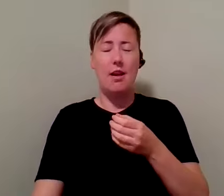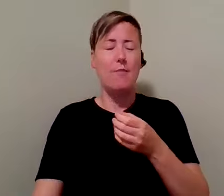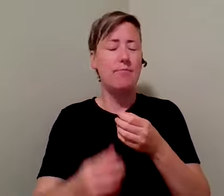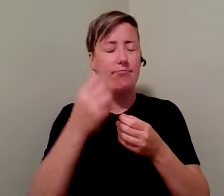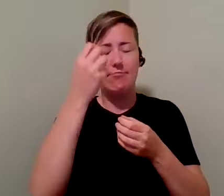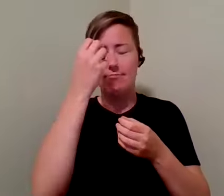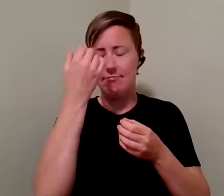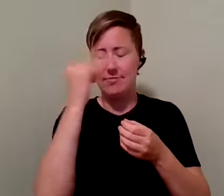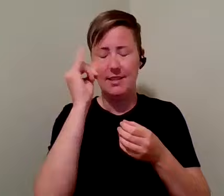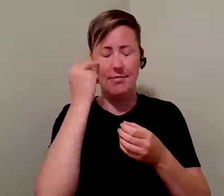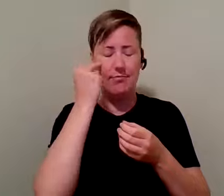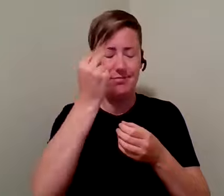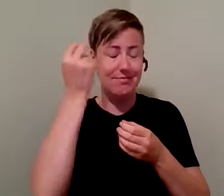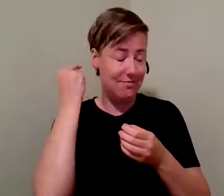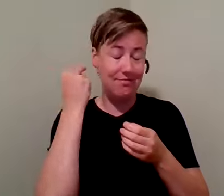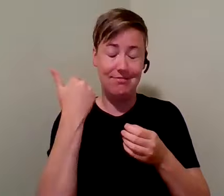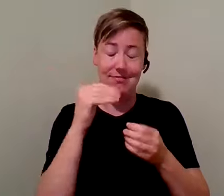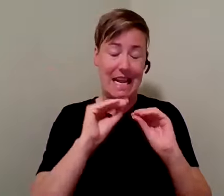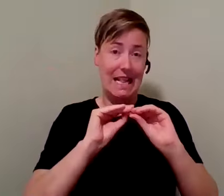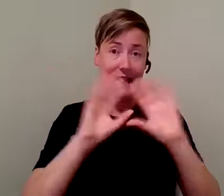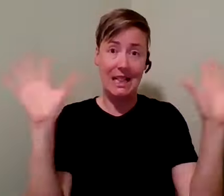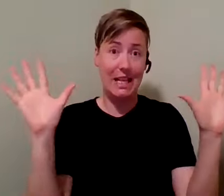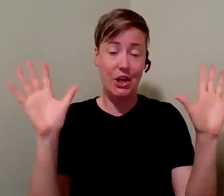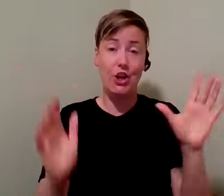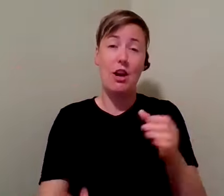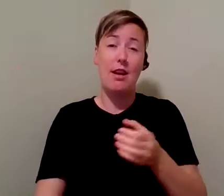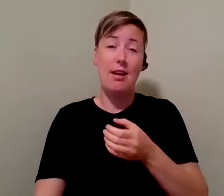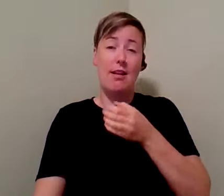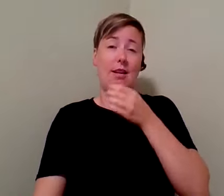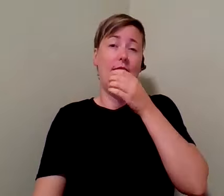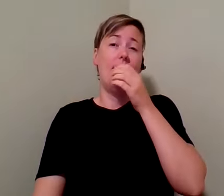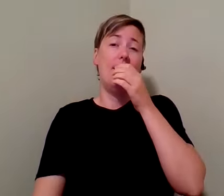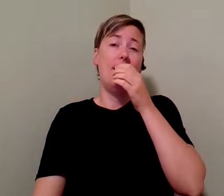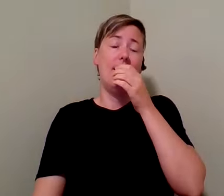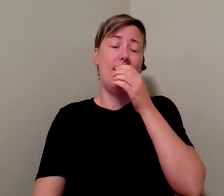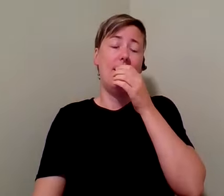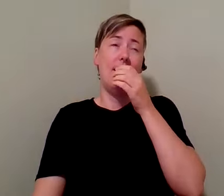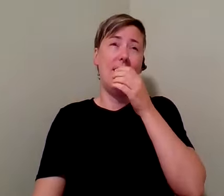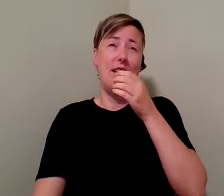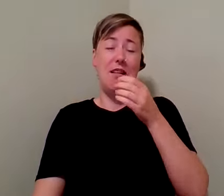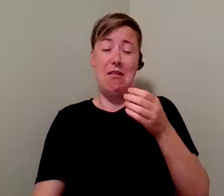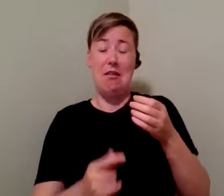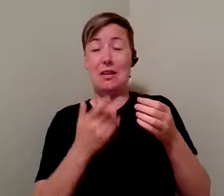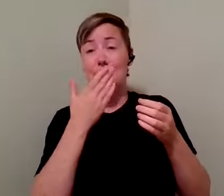as I raised this bottle to my mouth, I'm thinking to myself, God, this smells disgusting.